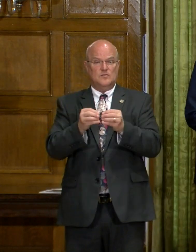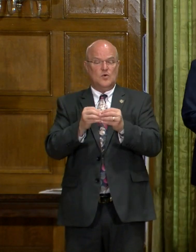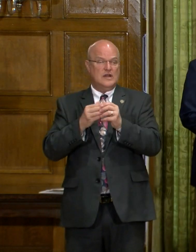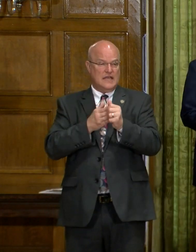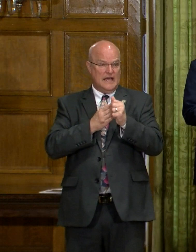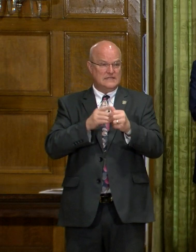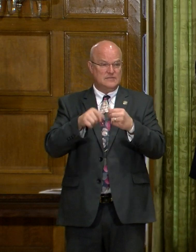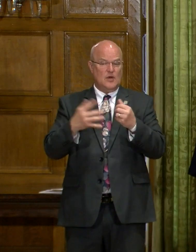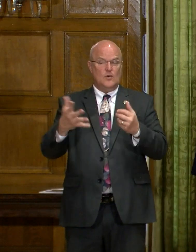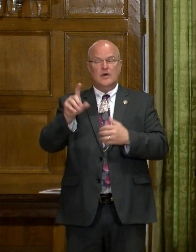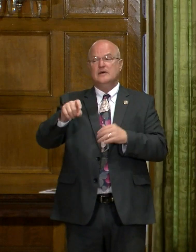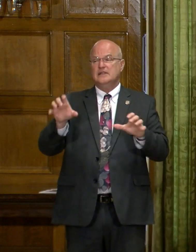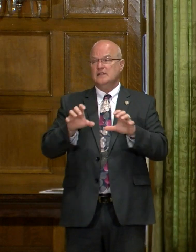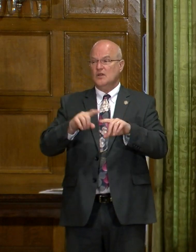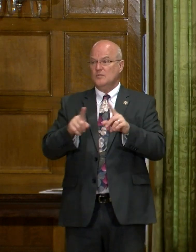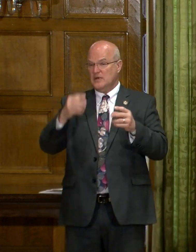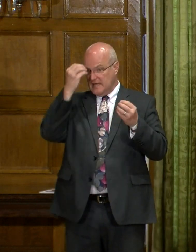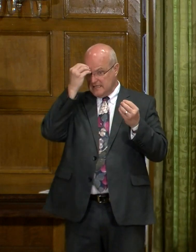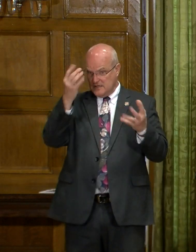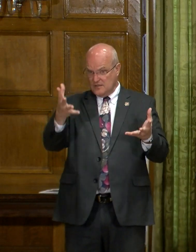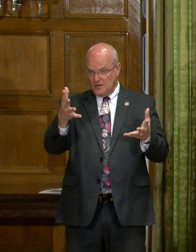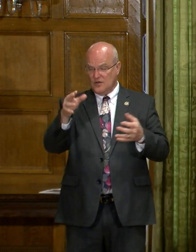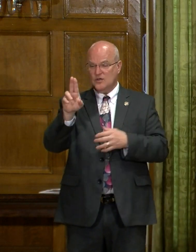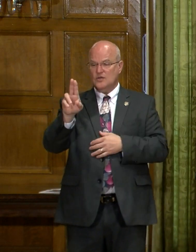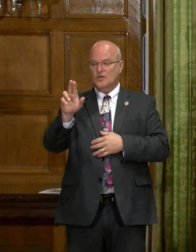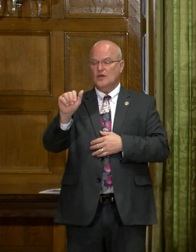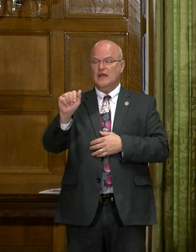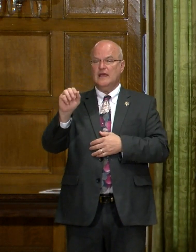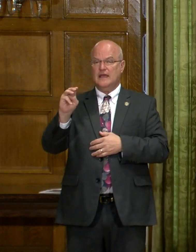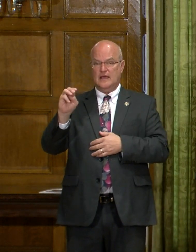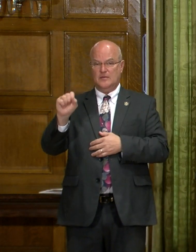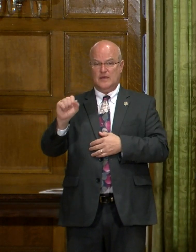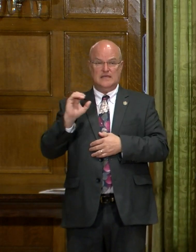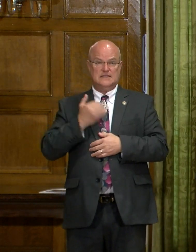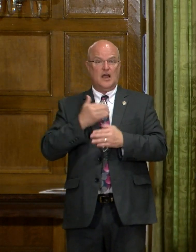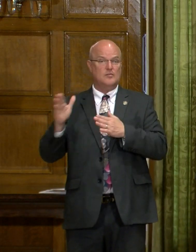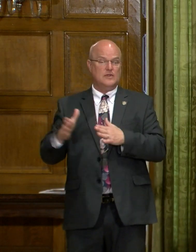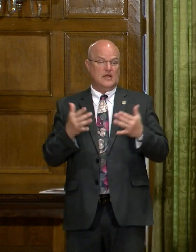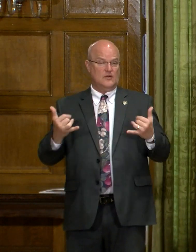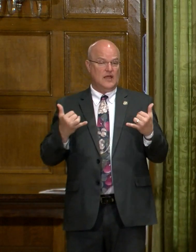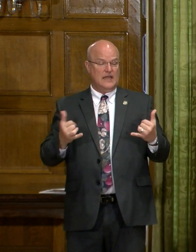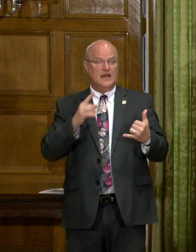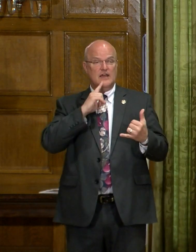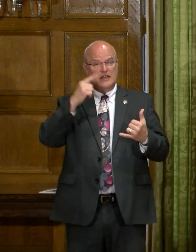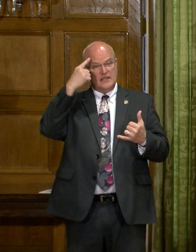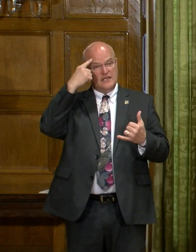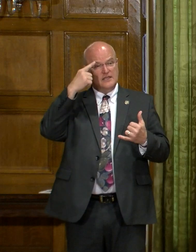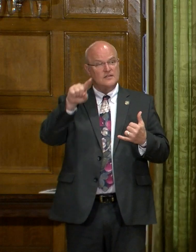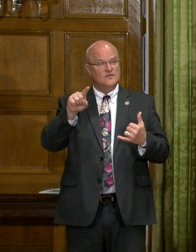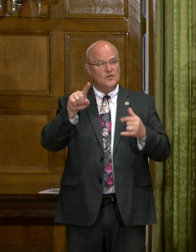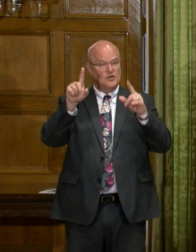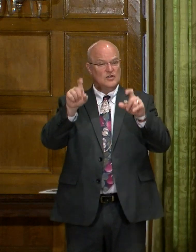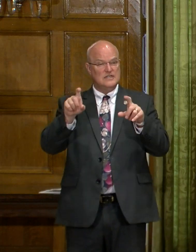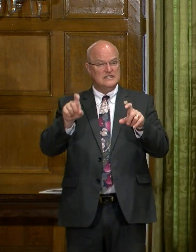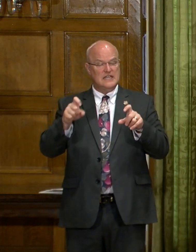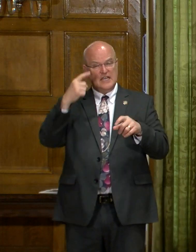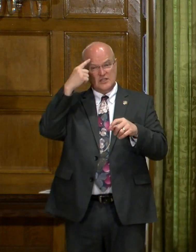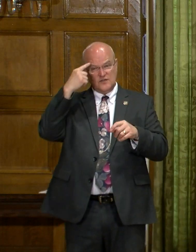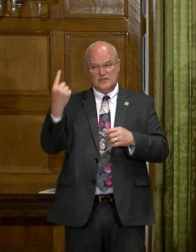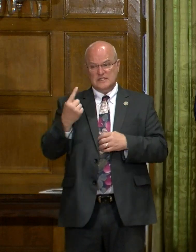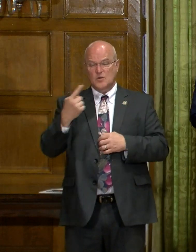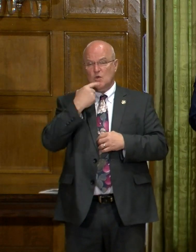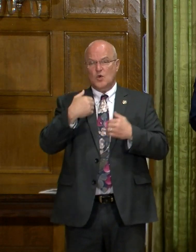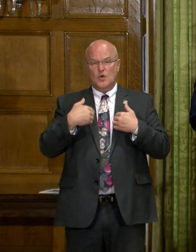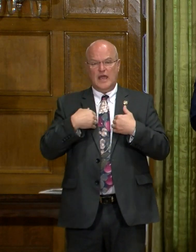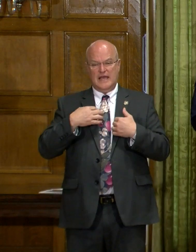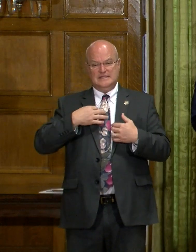guidance about what we need to do, but I can tell you that at UAMS, our plan right now is for for someone